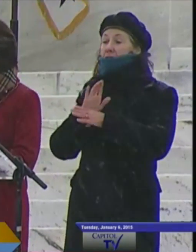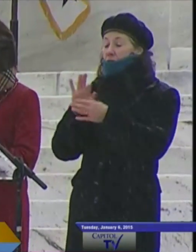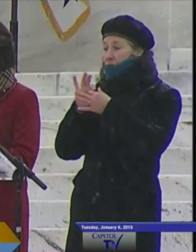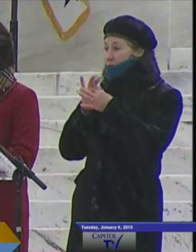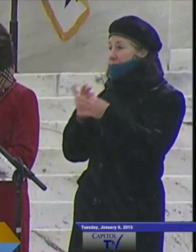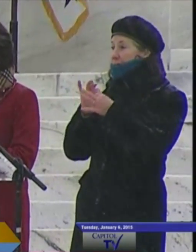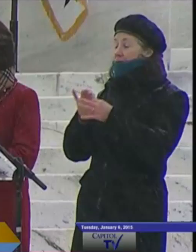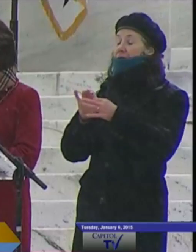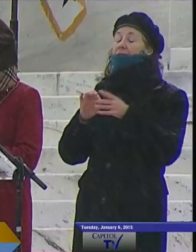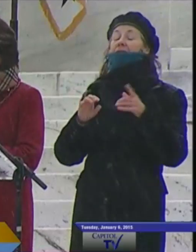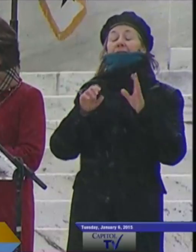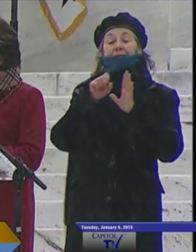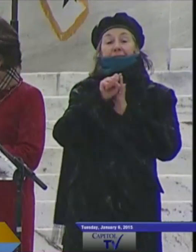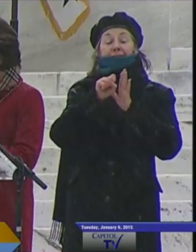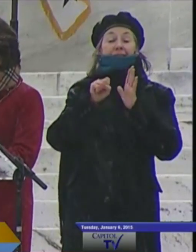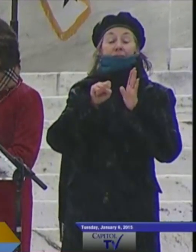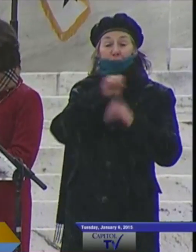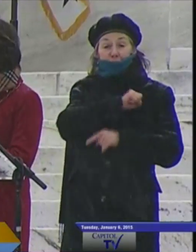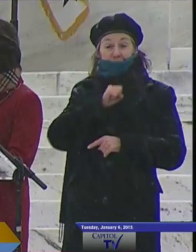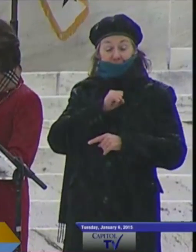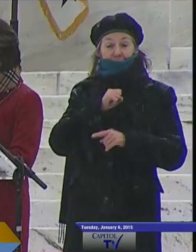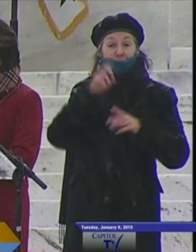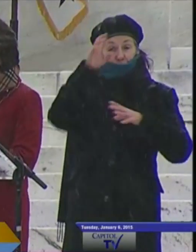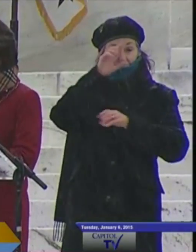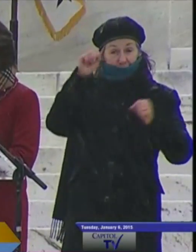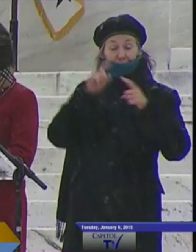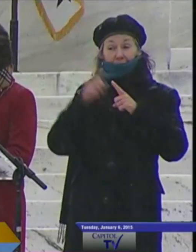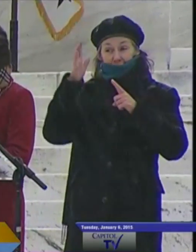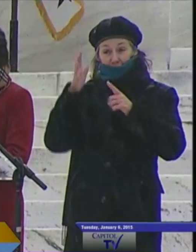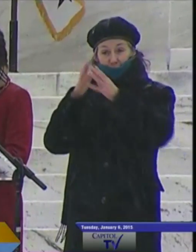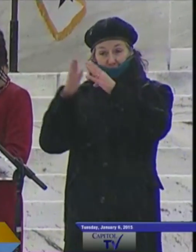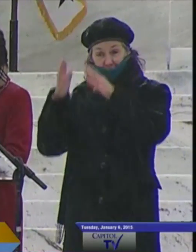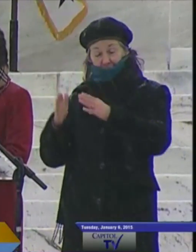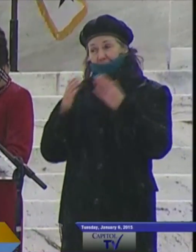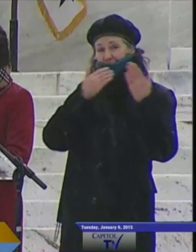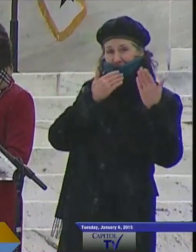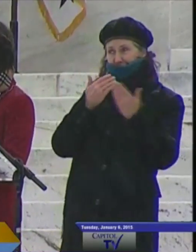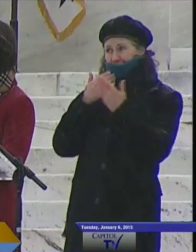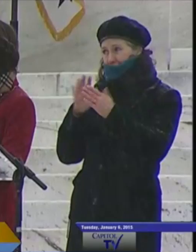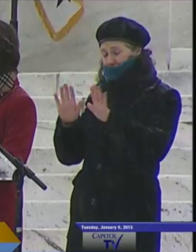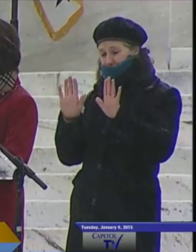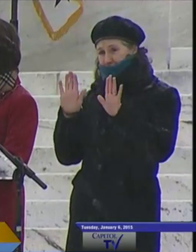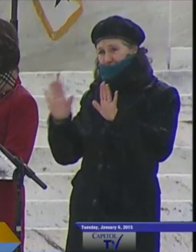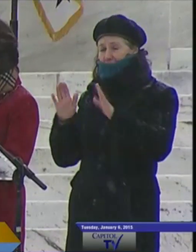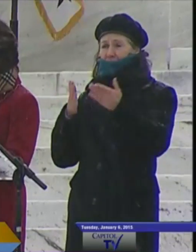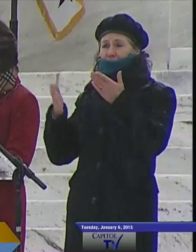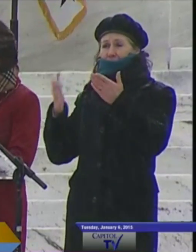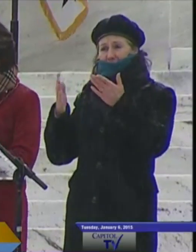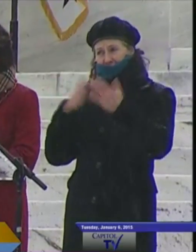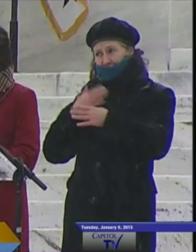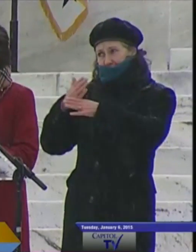and Senate President Paiva Weed, who I thank for their dedicated service and who I know share my focus on getting Rhode Islanders back to